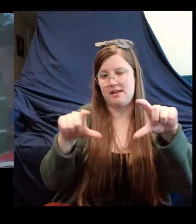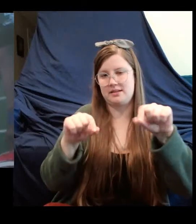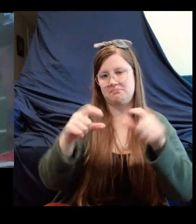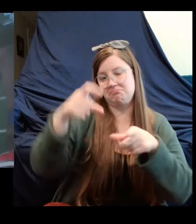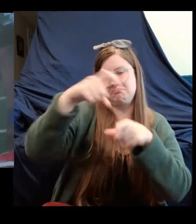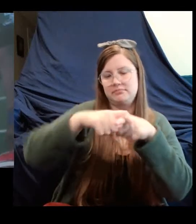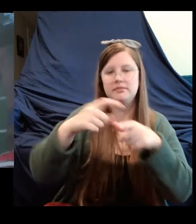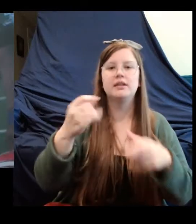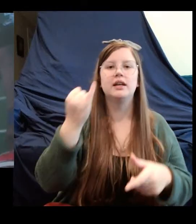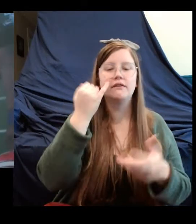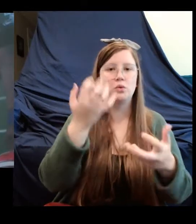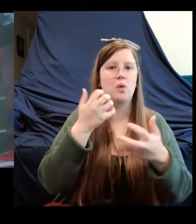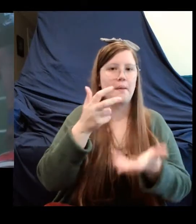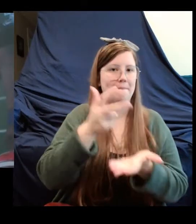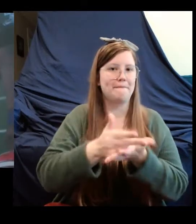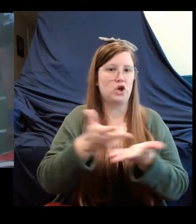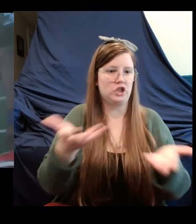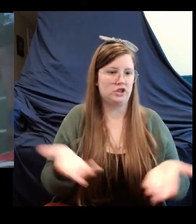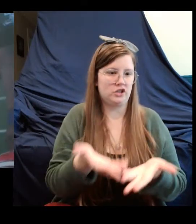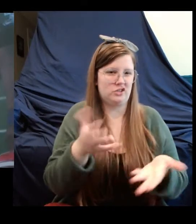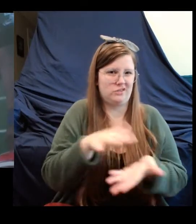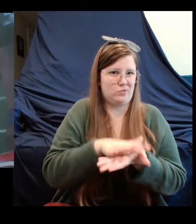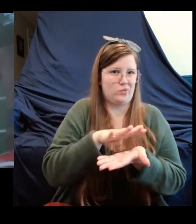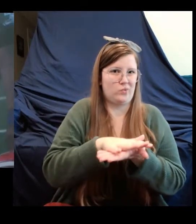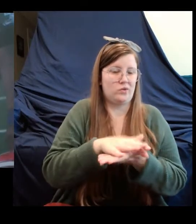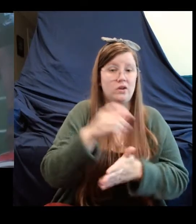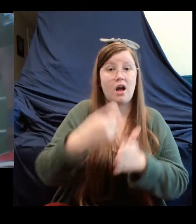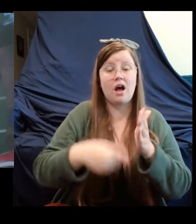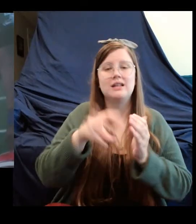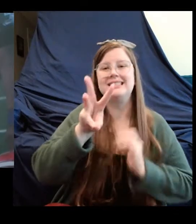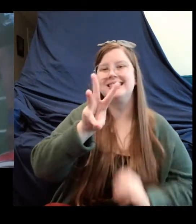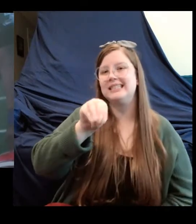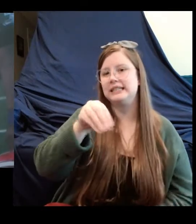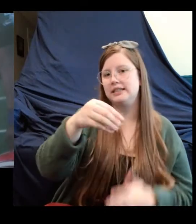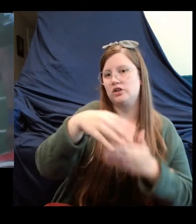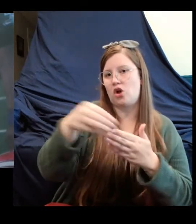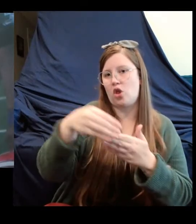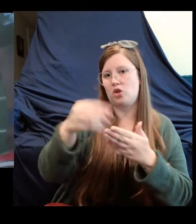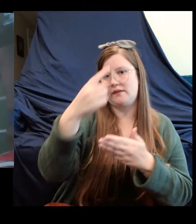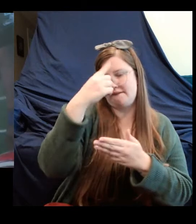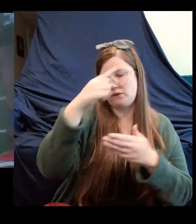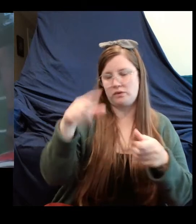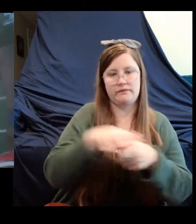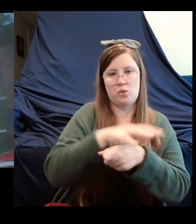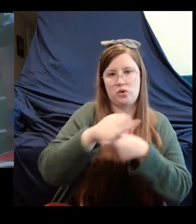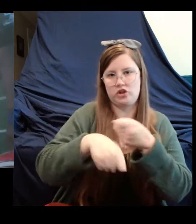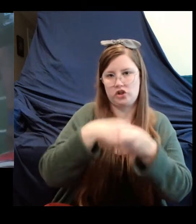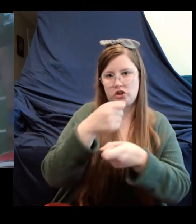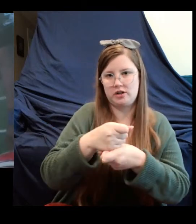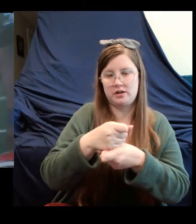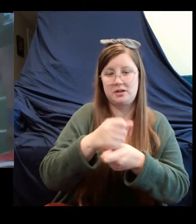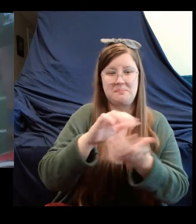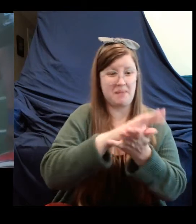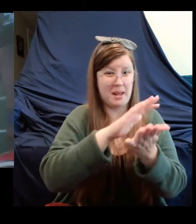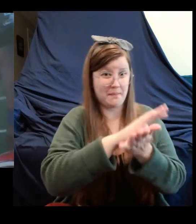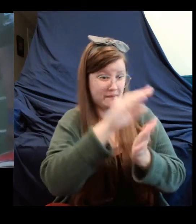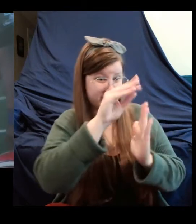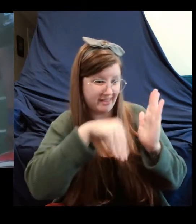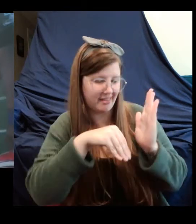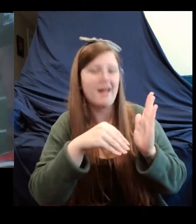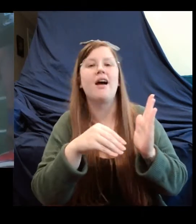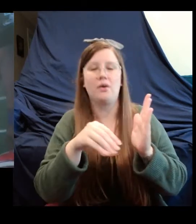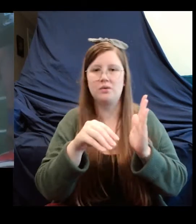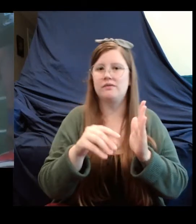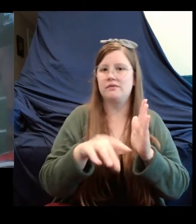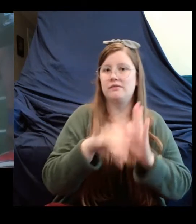lot. Cost is $60 for the year, and you can pick up the paperwork in the attendance office. Please be sure to take it home because it needs to